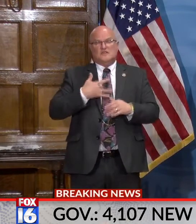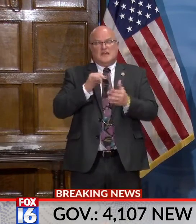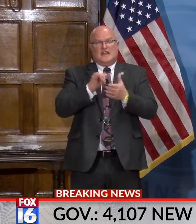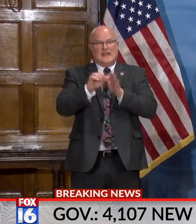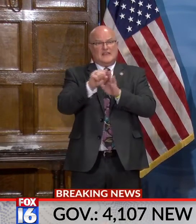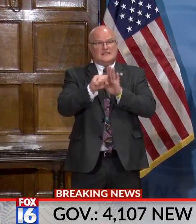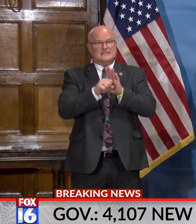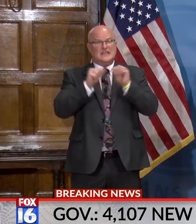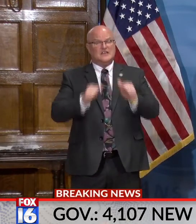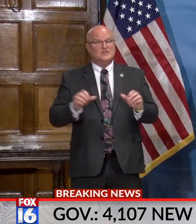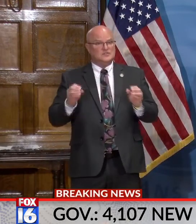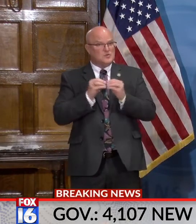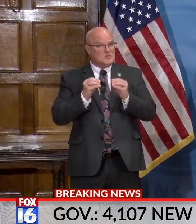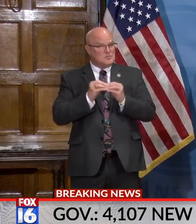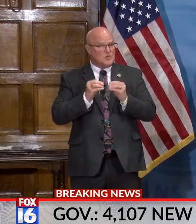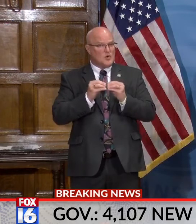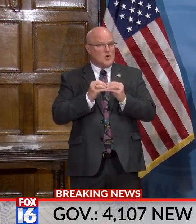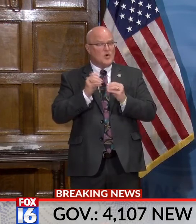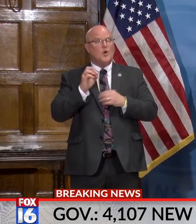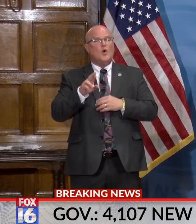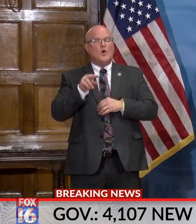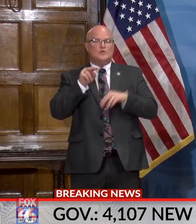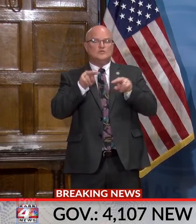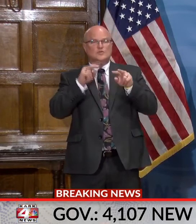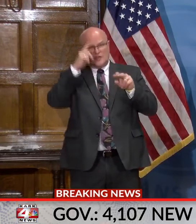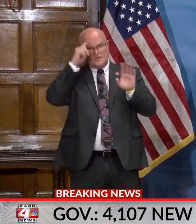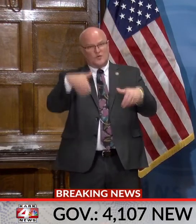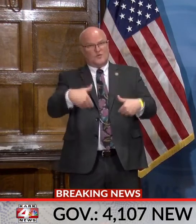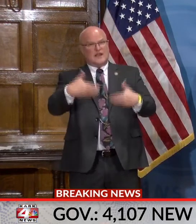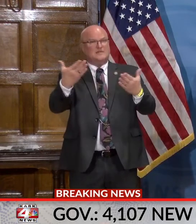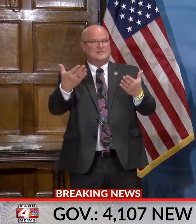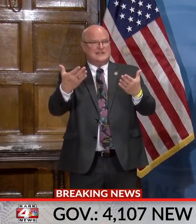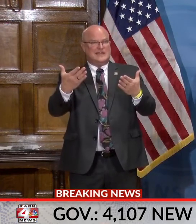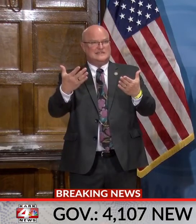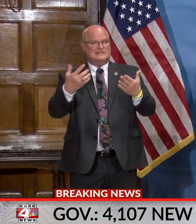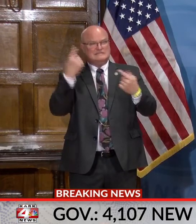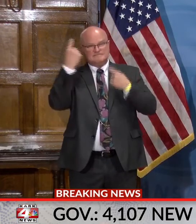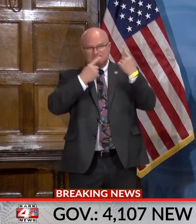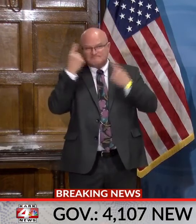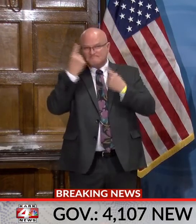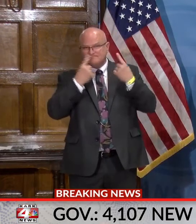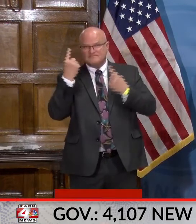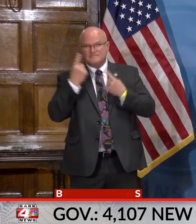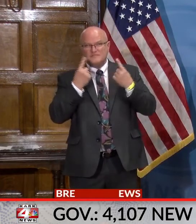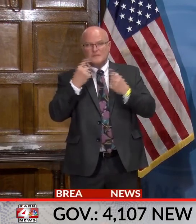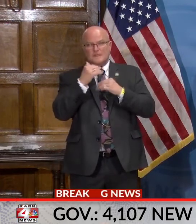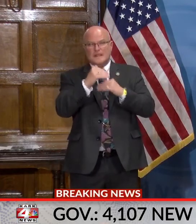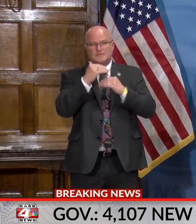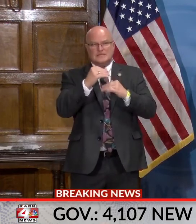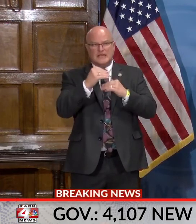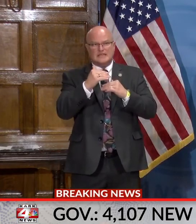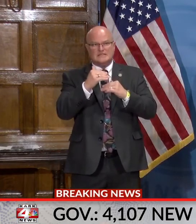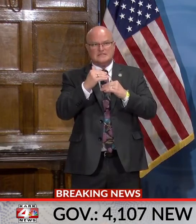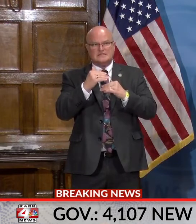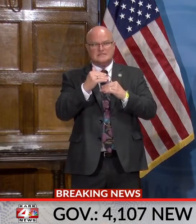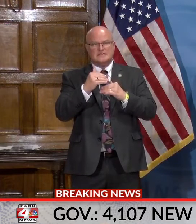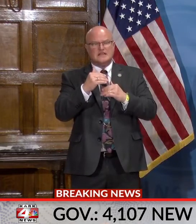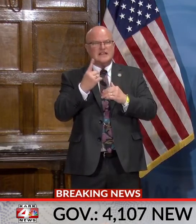state could do more, or are you just looking for recommendations and considering limitations back to, like, say,